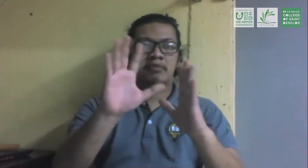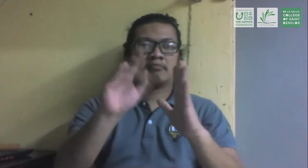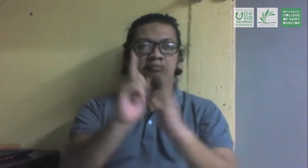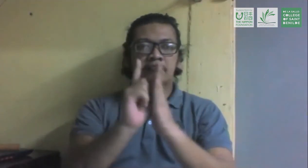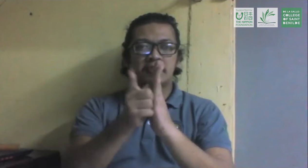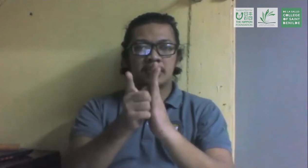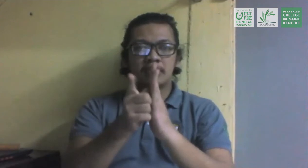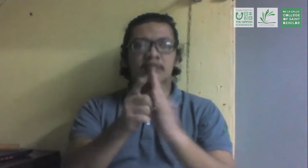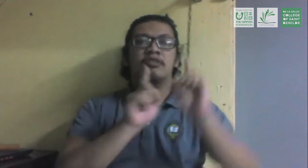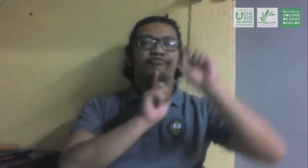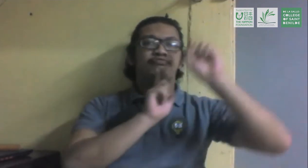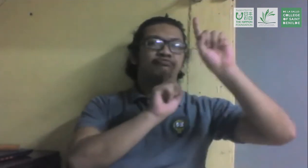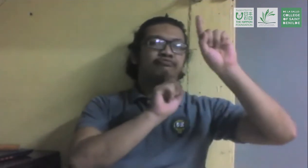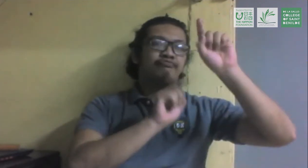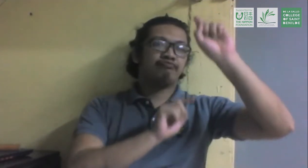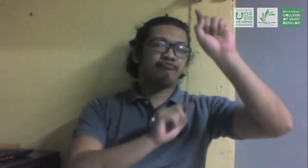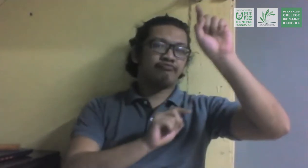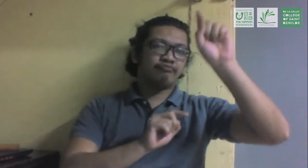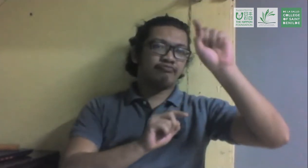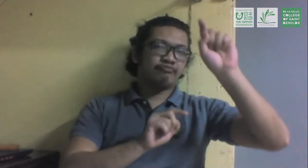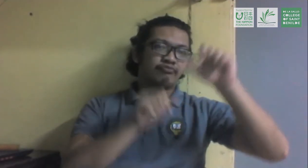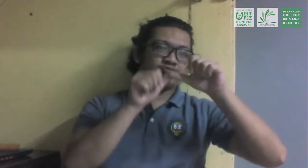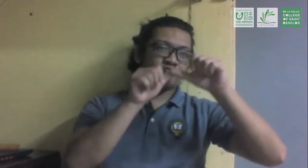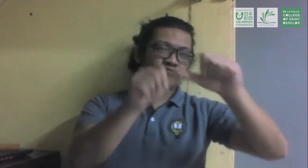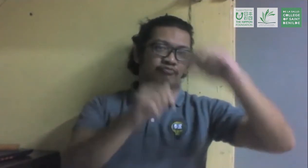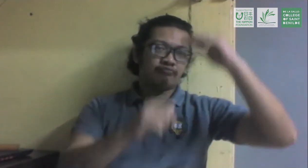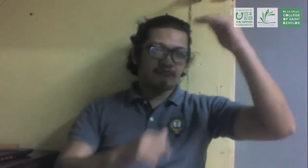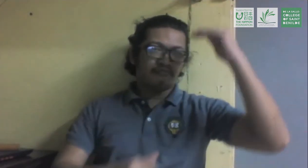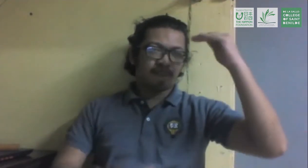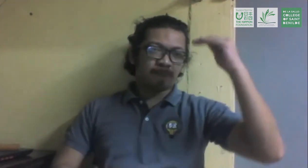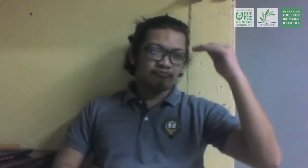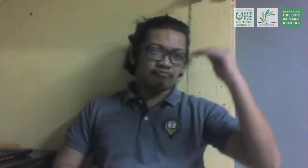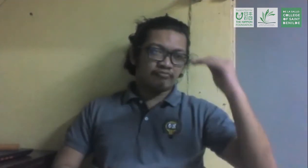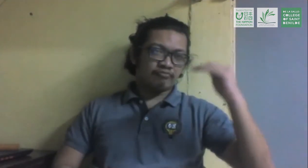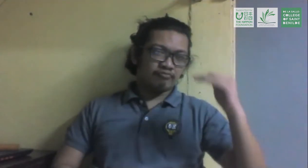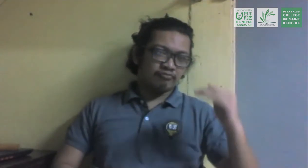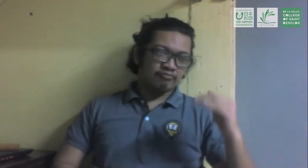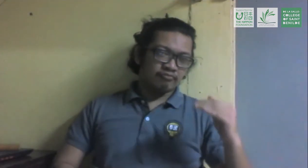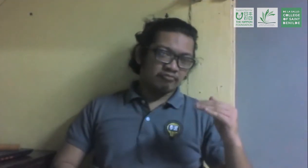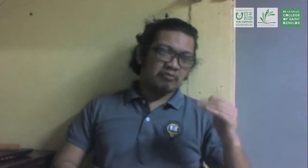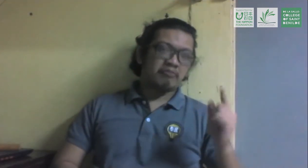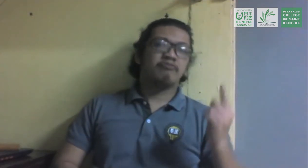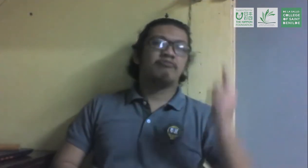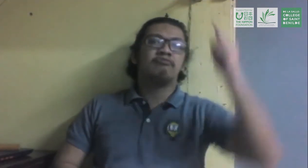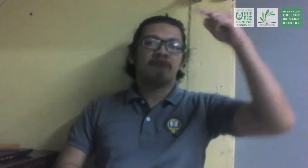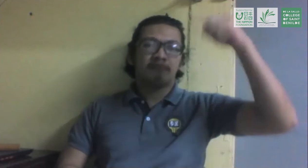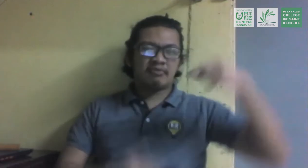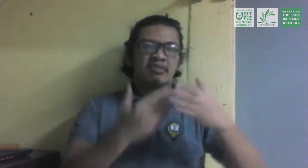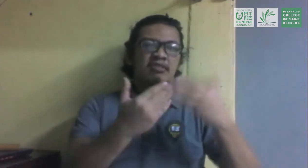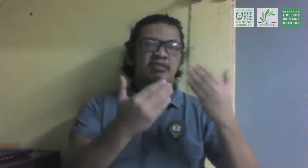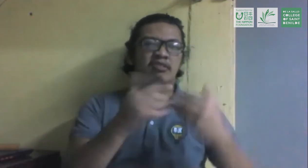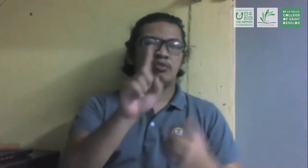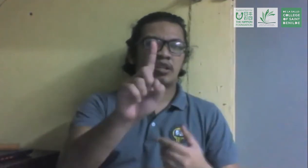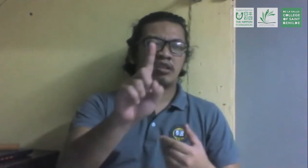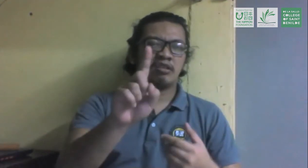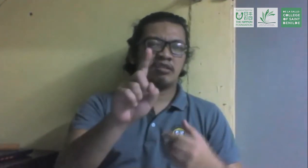Perhaps it would be better if we can, just as a suggestion, have all the tests in one